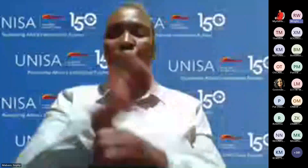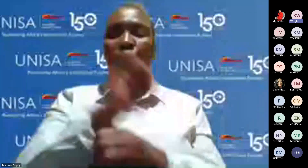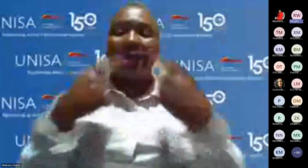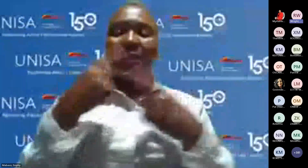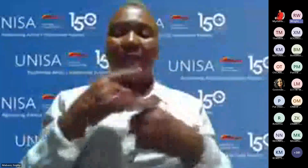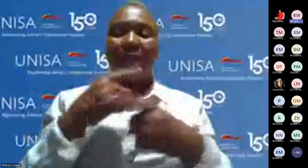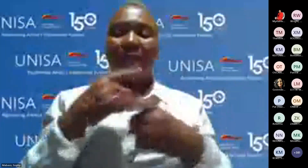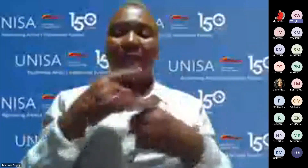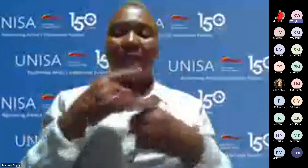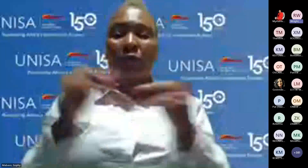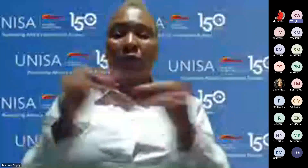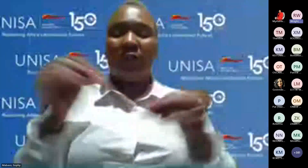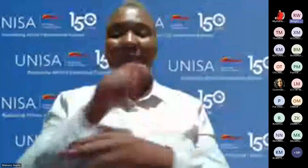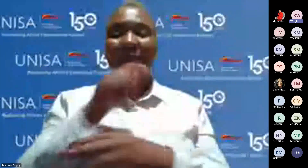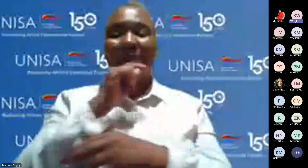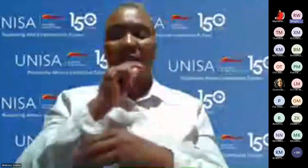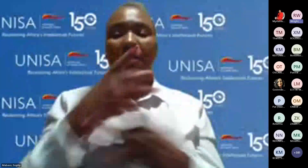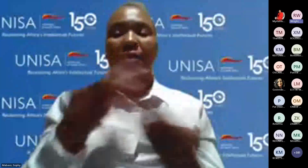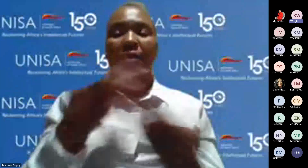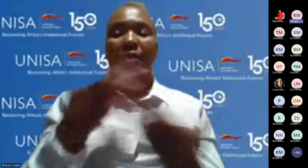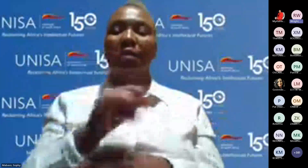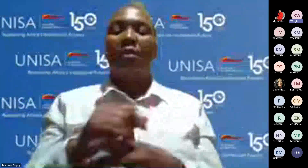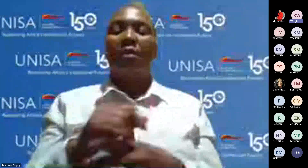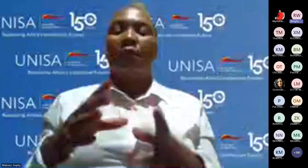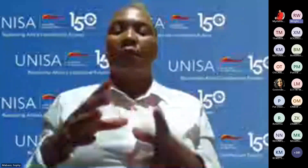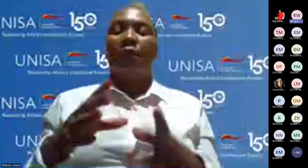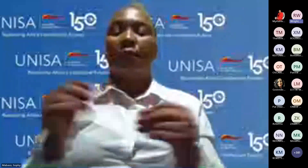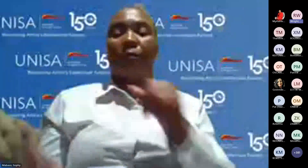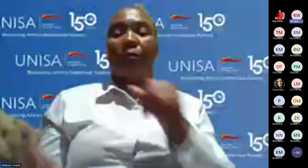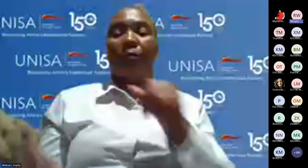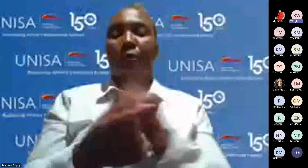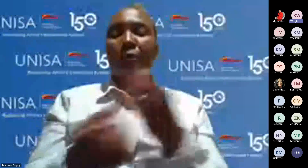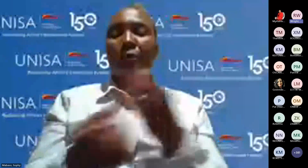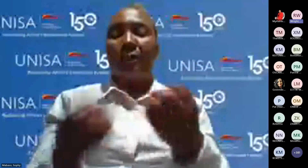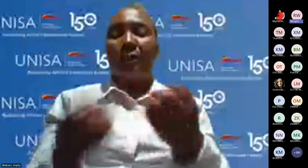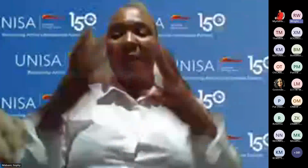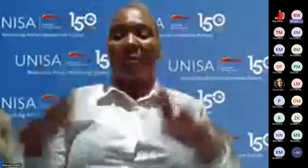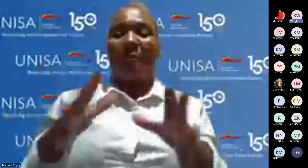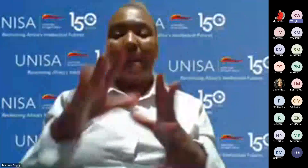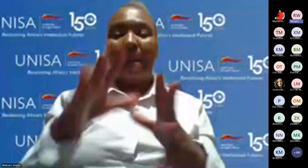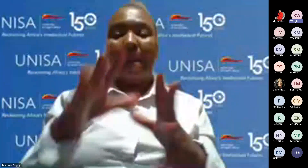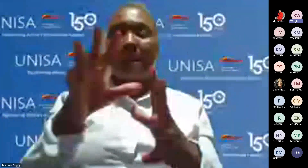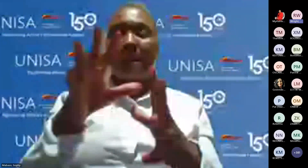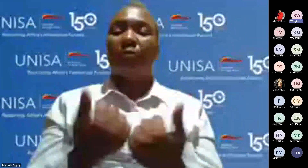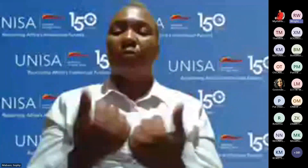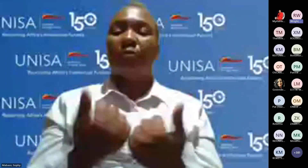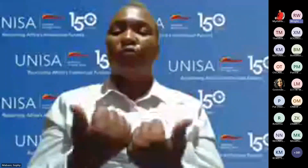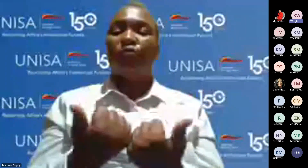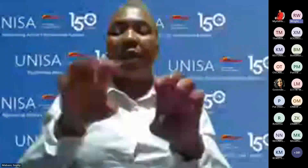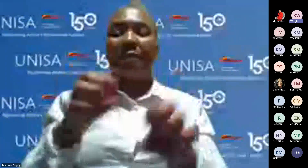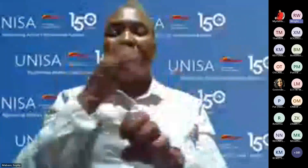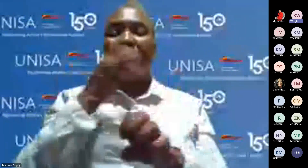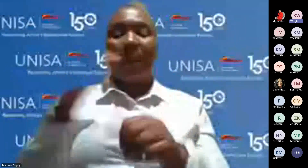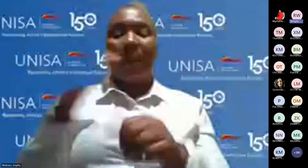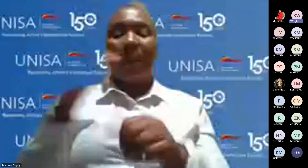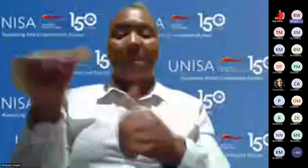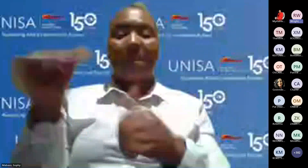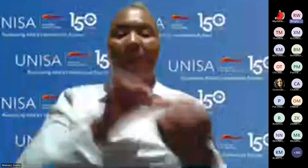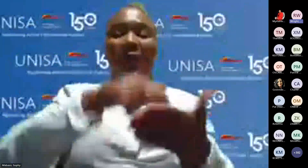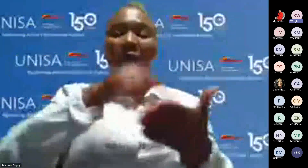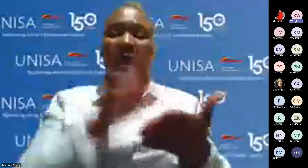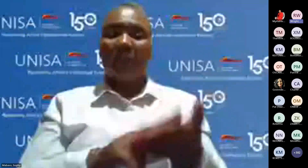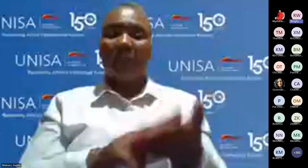finished earlier. After you submit it on My Exams, you go back onto the app and you say you're done. If there's any prompts outstanding, it